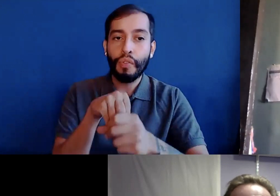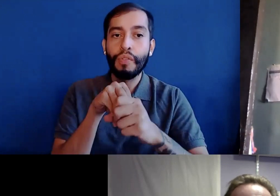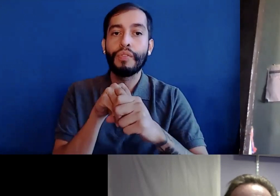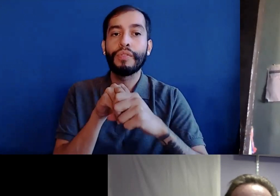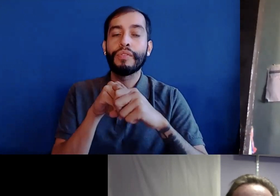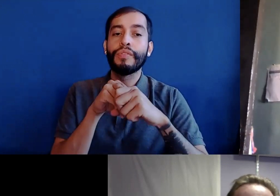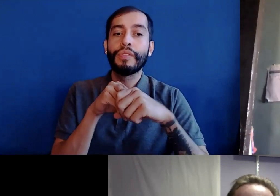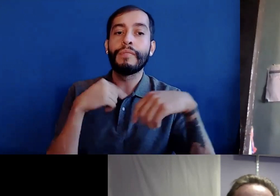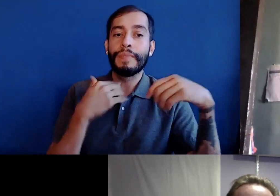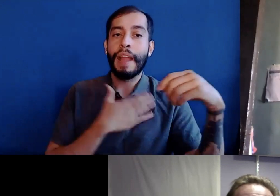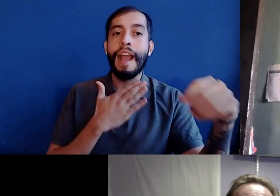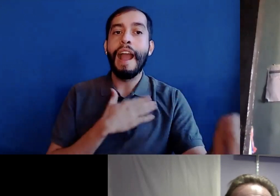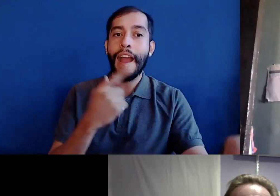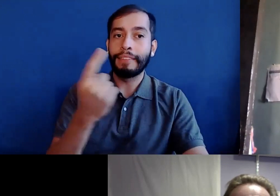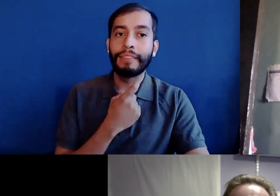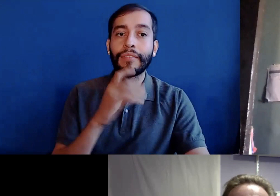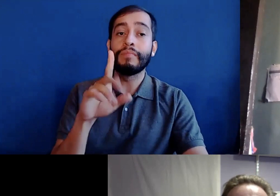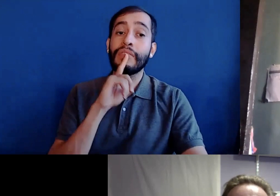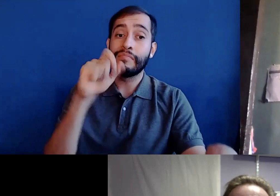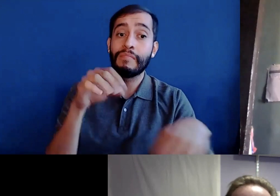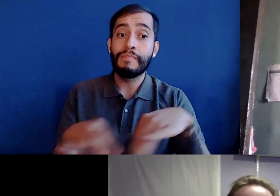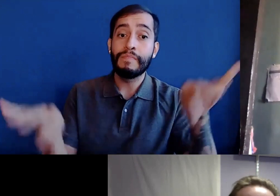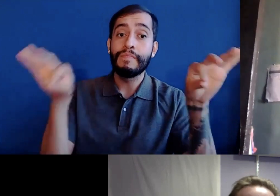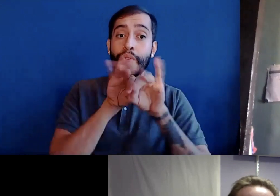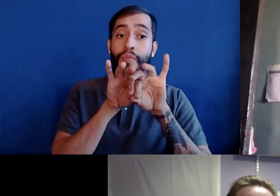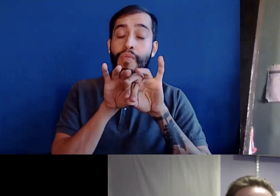quite important that it is there.